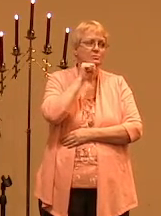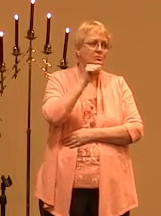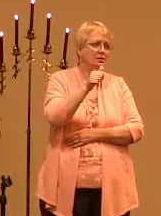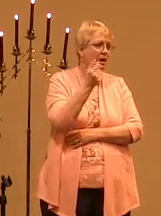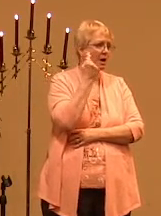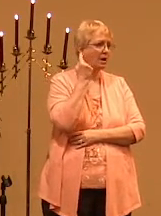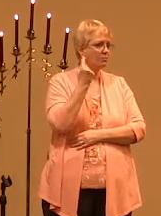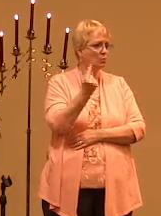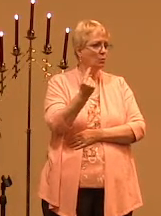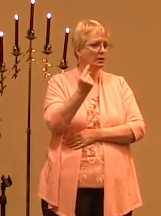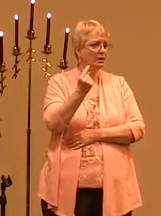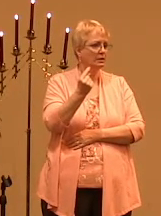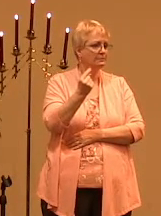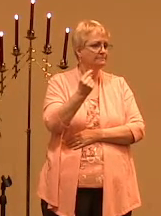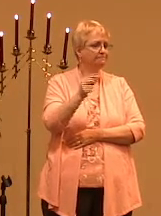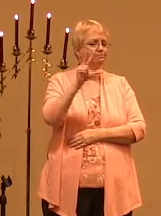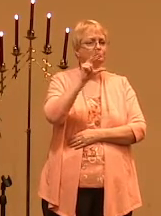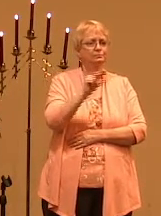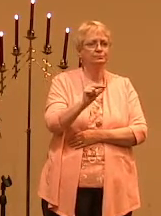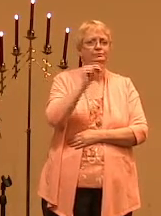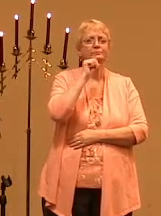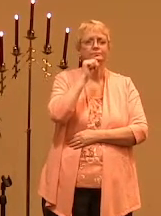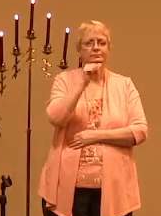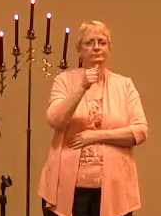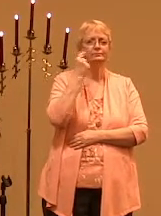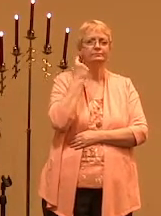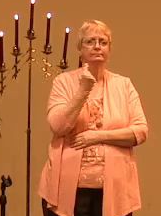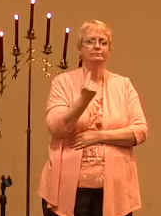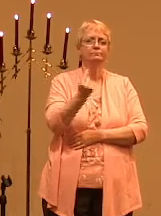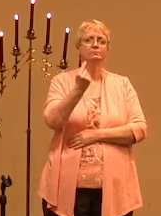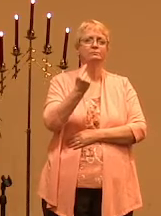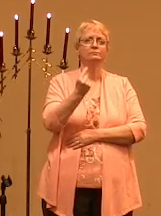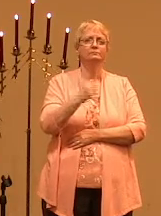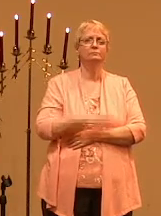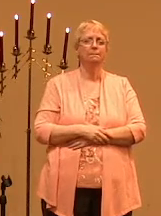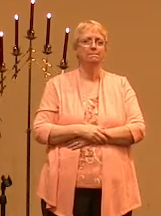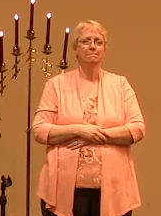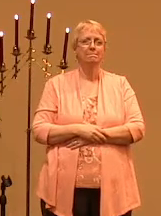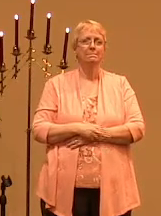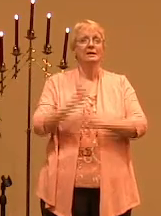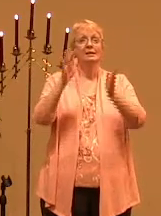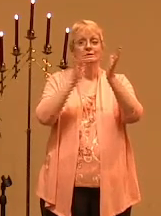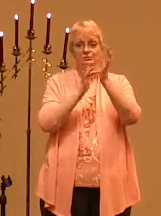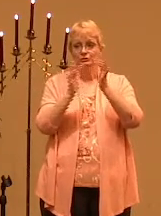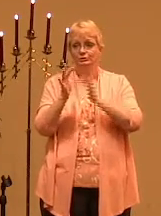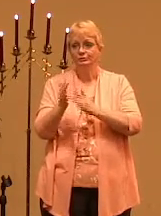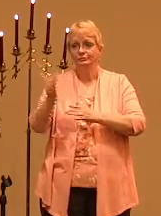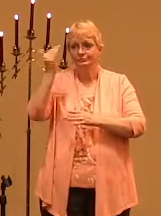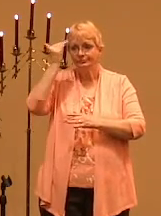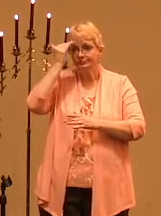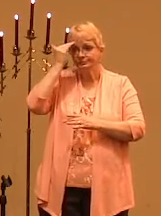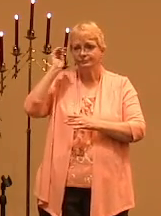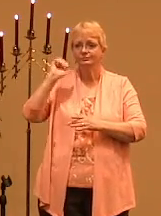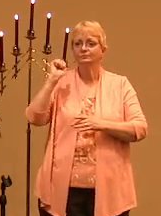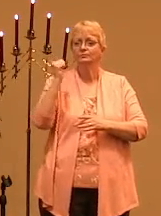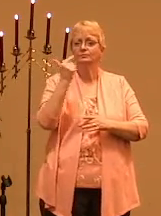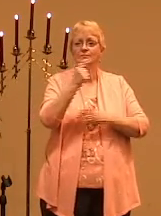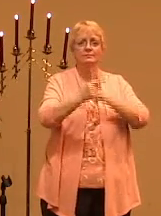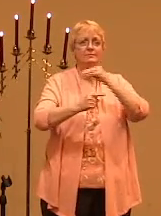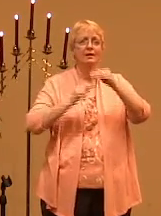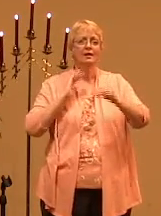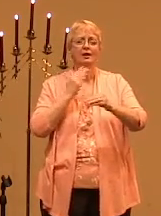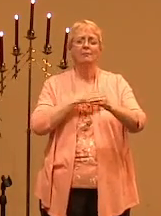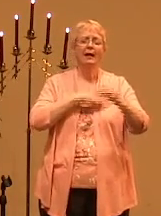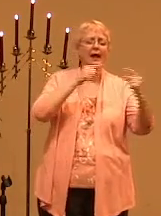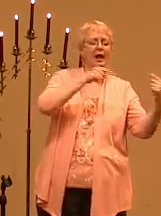No, not one. No, not one. Jesus